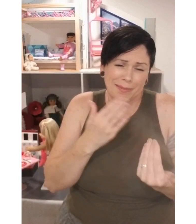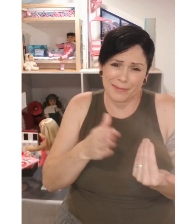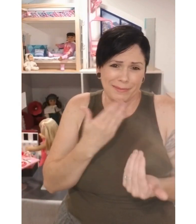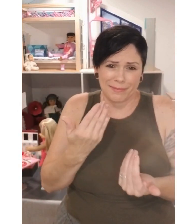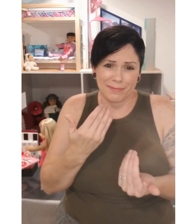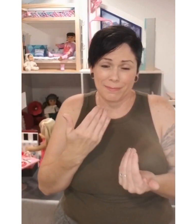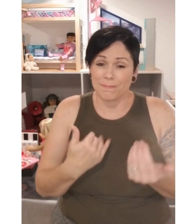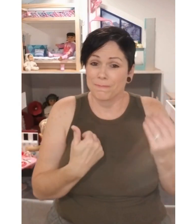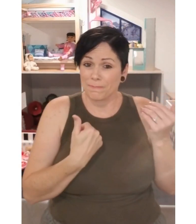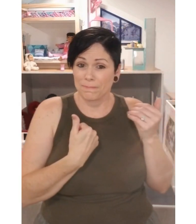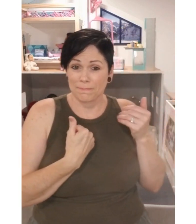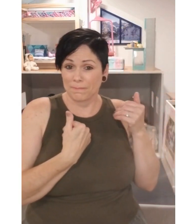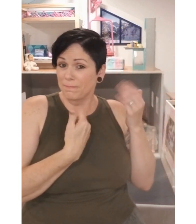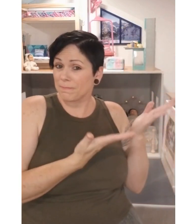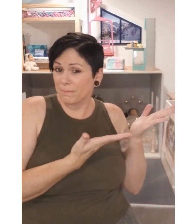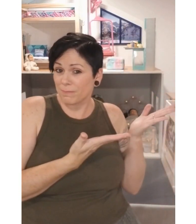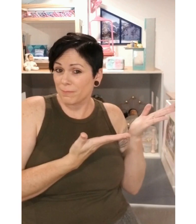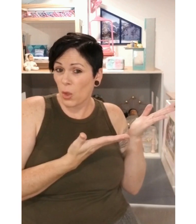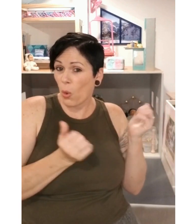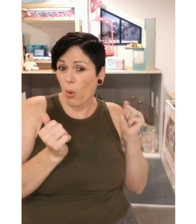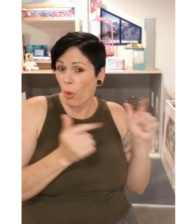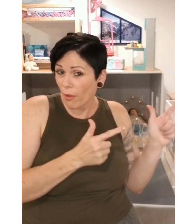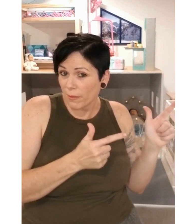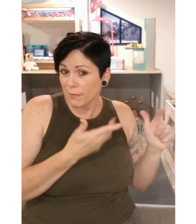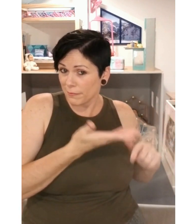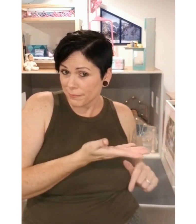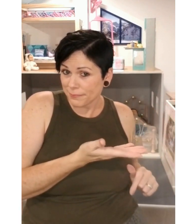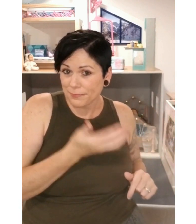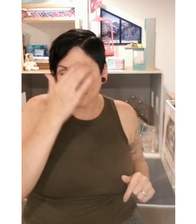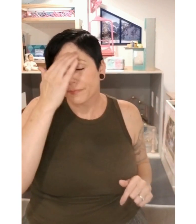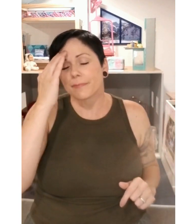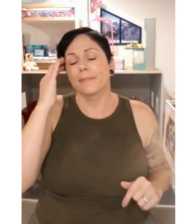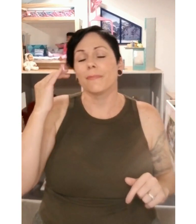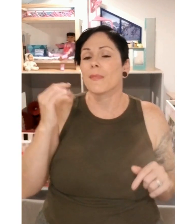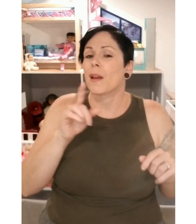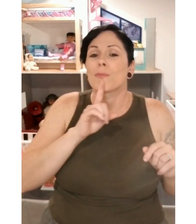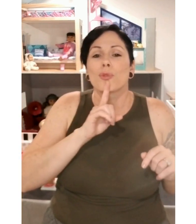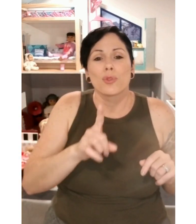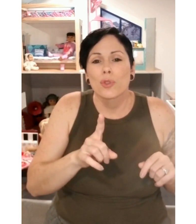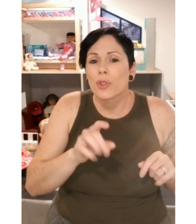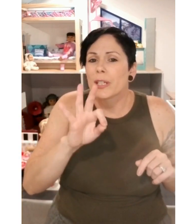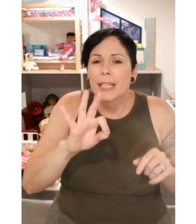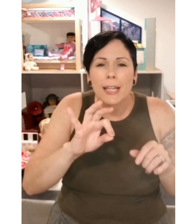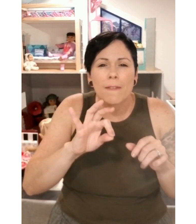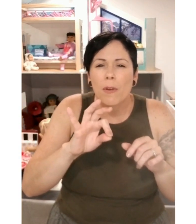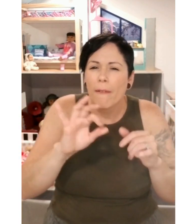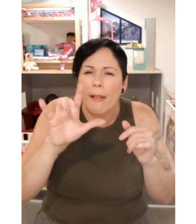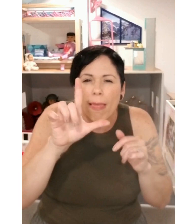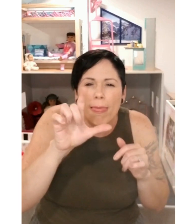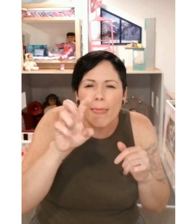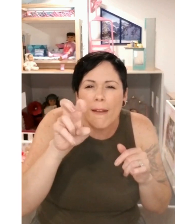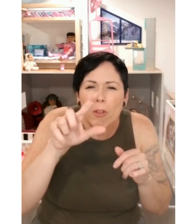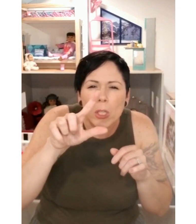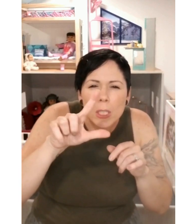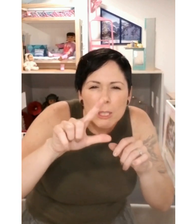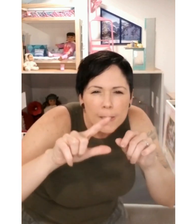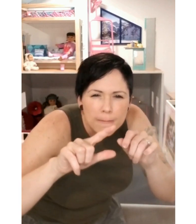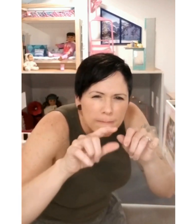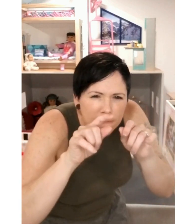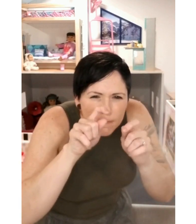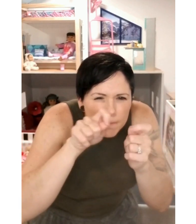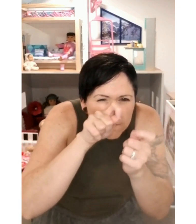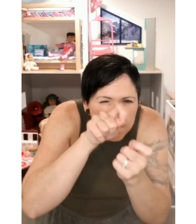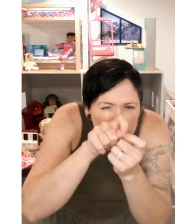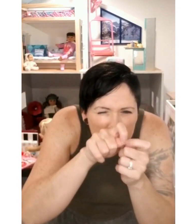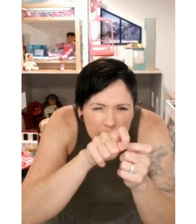And there you go. This is all of them put in. Um, I'm sure if you took a level or you got really precise about it, some